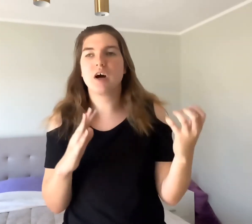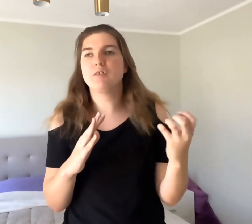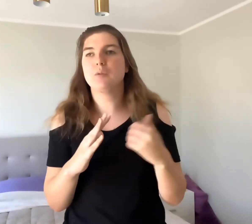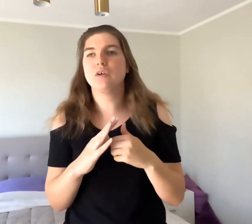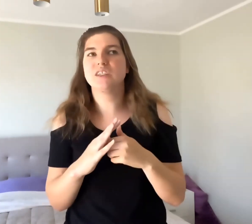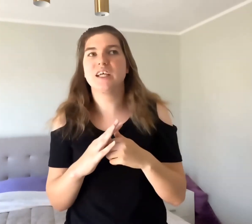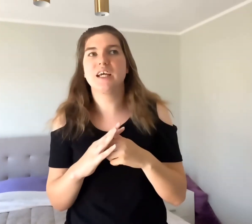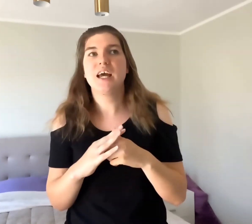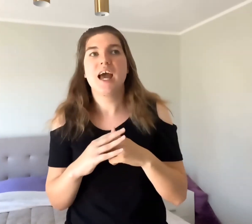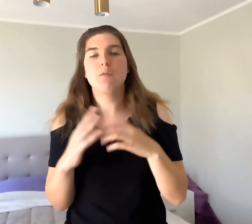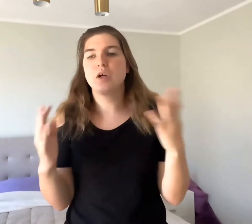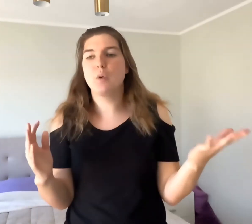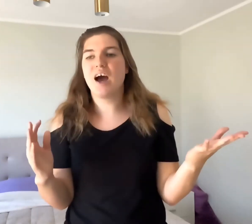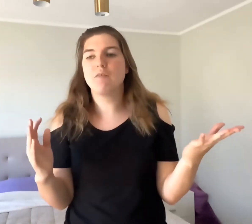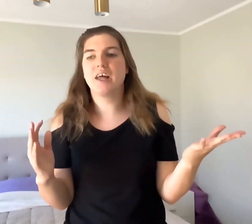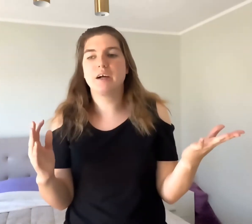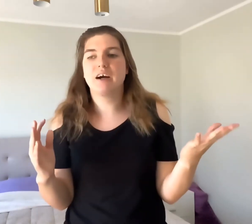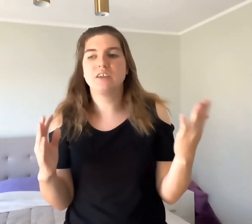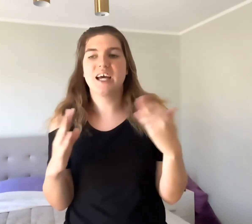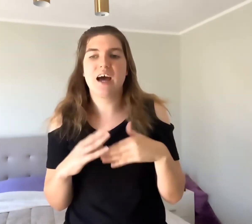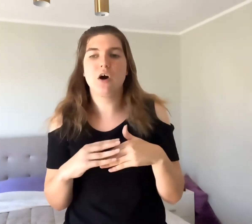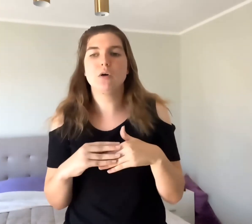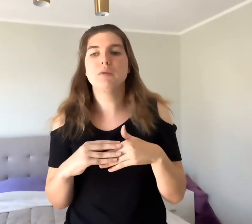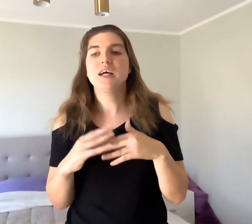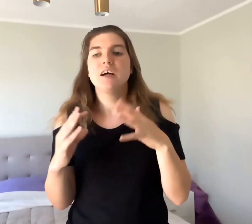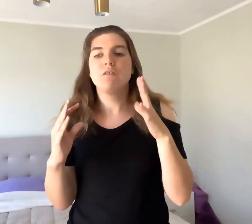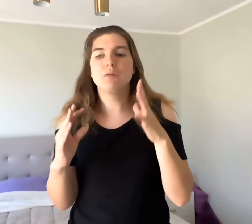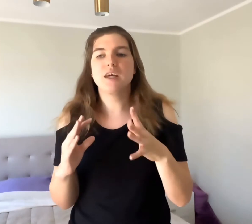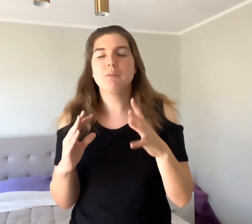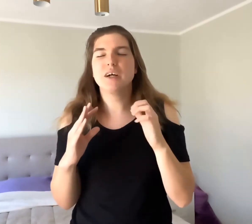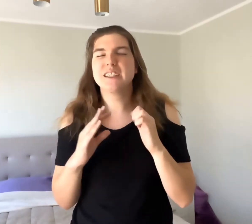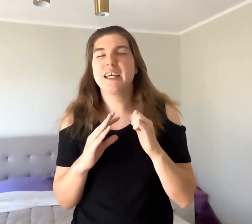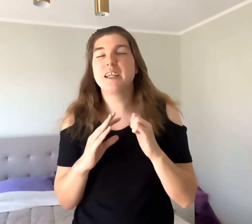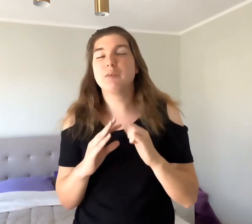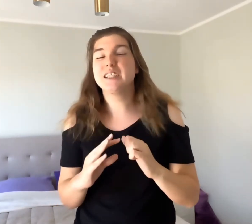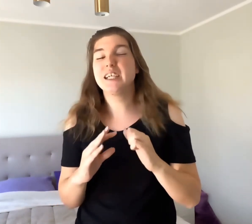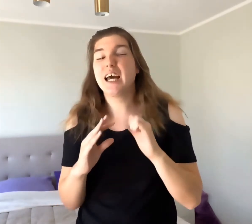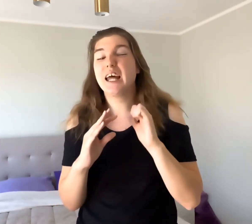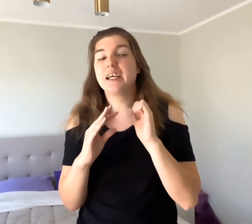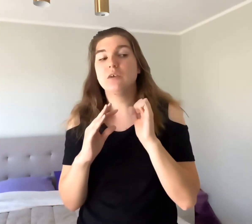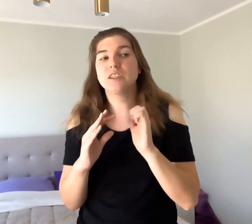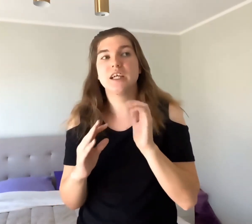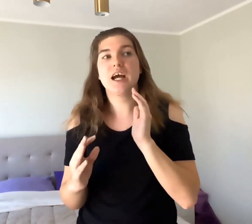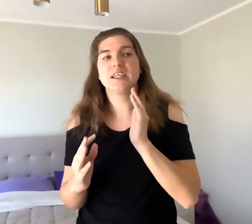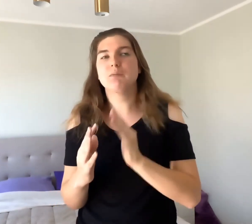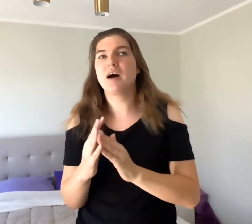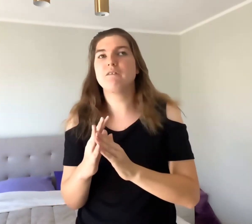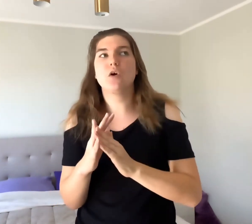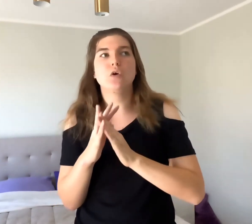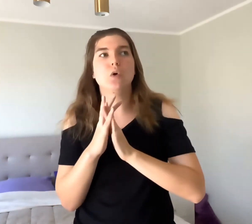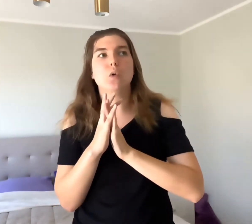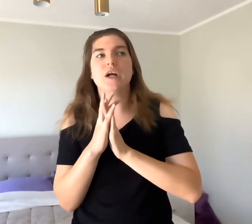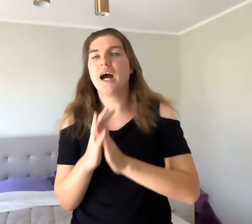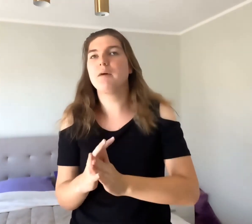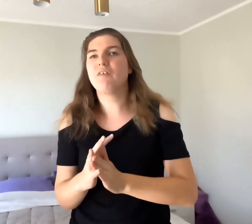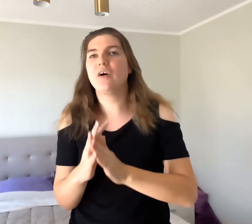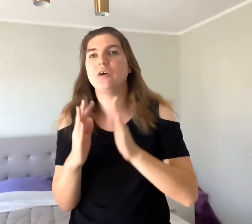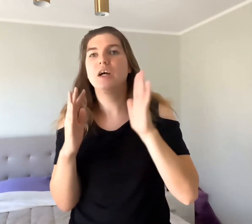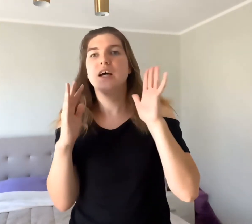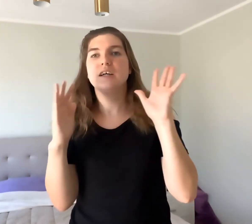comfortable using and what you have lying around at home. For me personally, the reason I like using a smartphone or an iPhone is